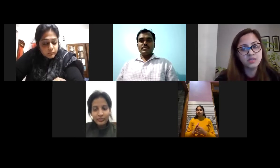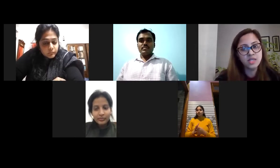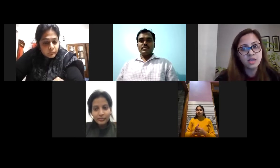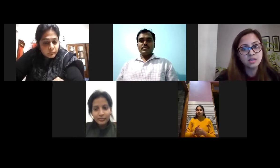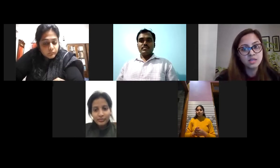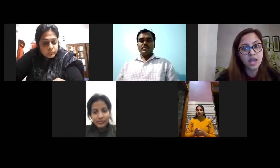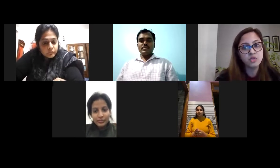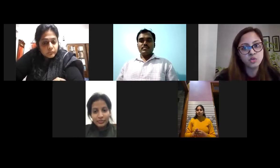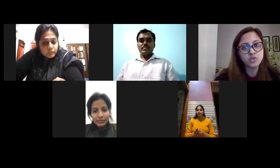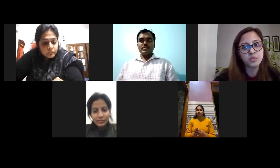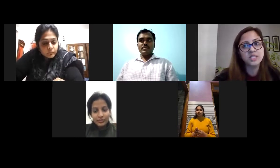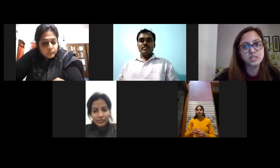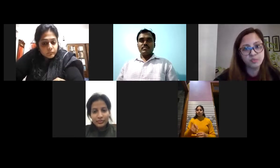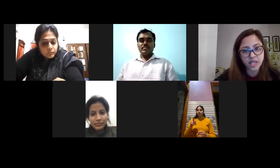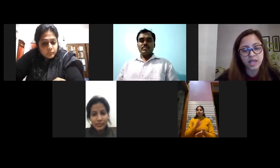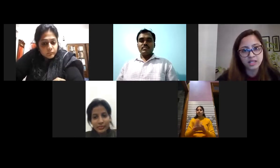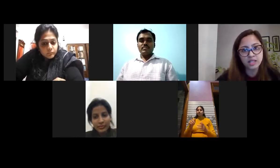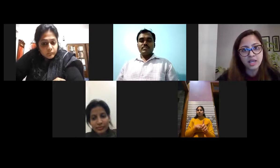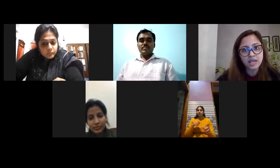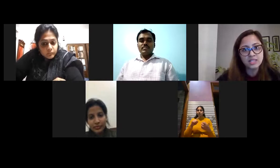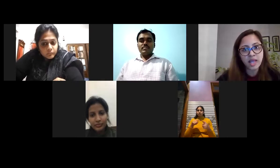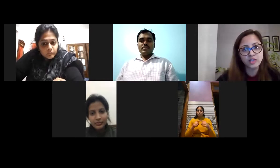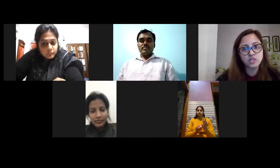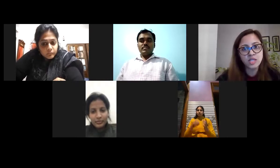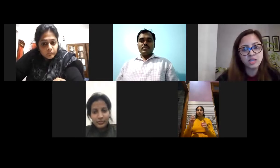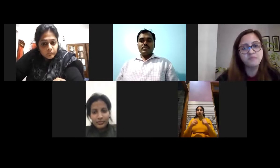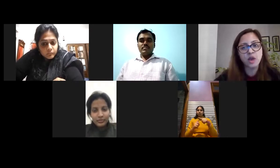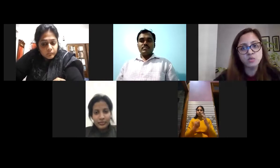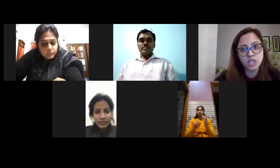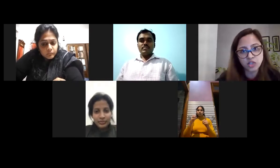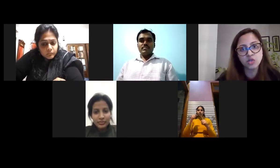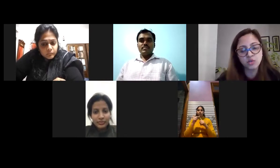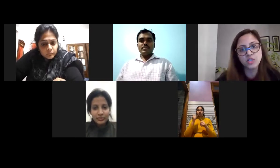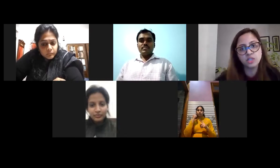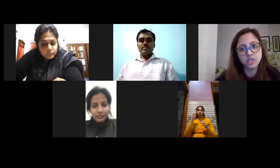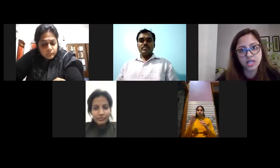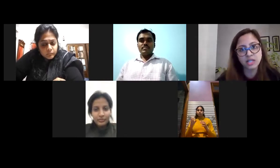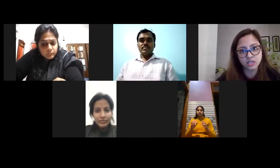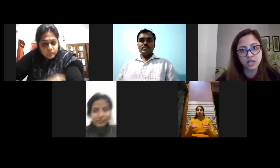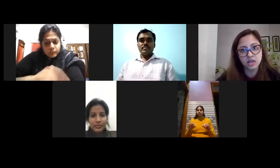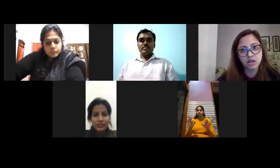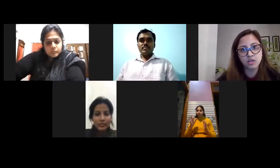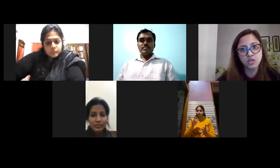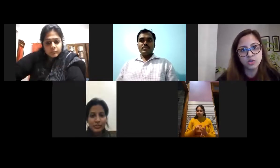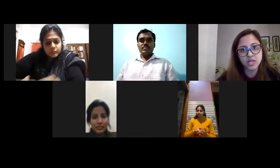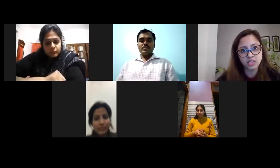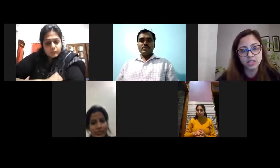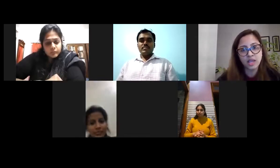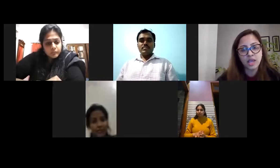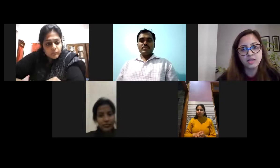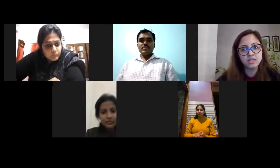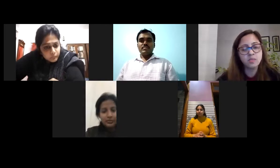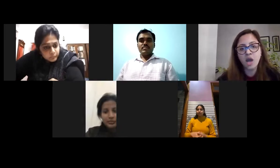seems as if this heterotopic site is actually the foundation on which the text